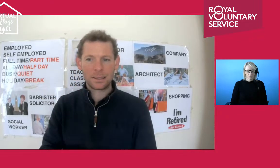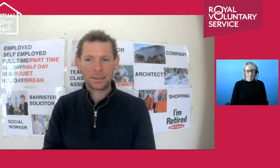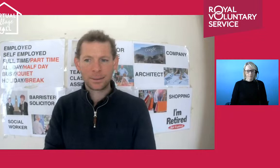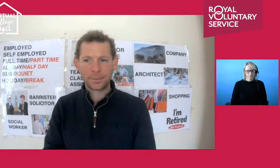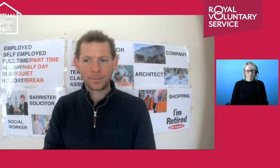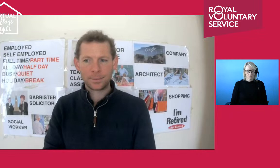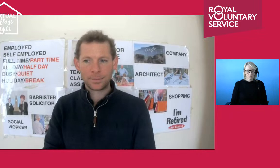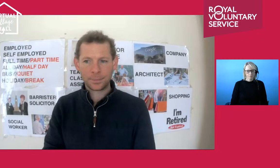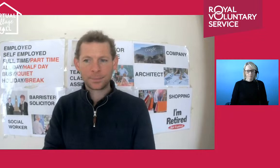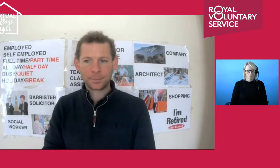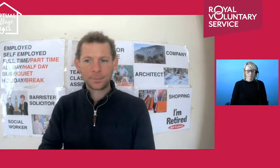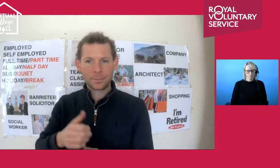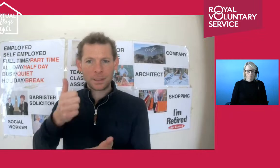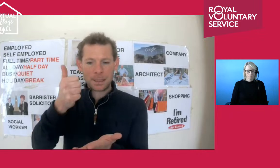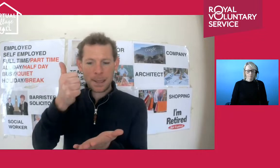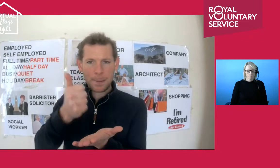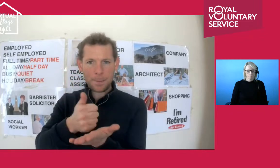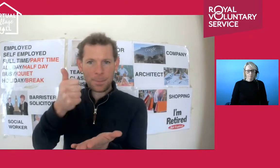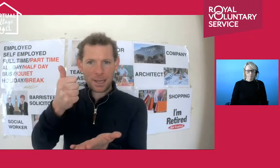bank.